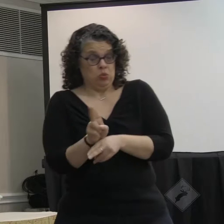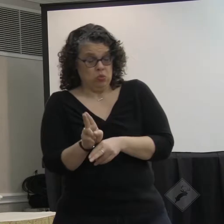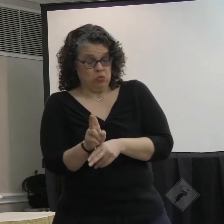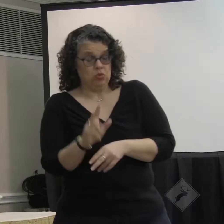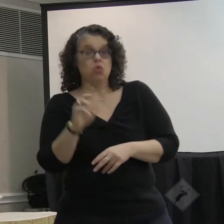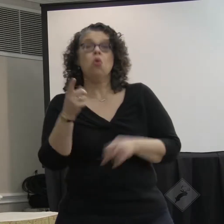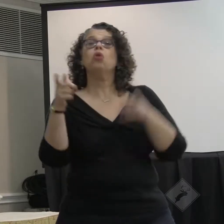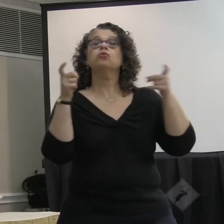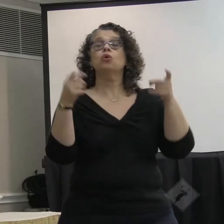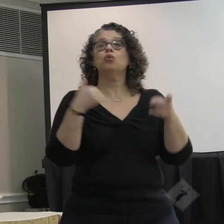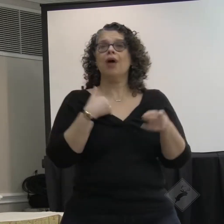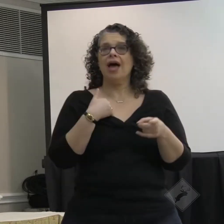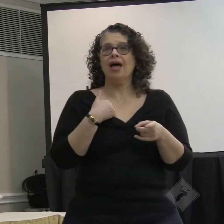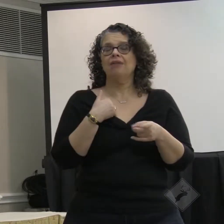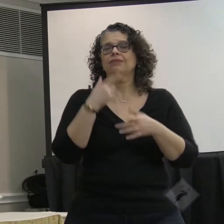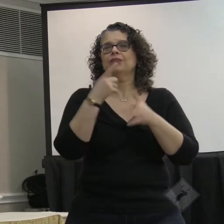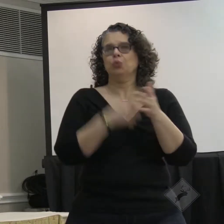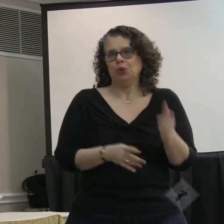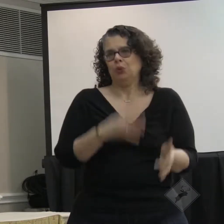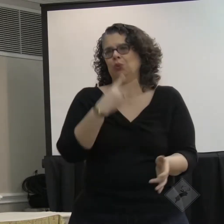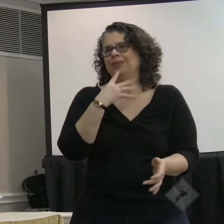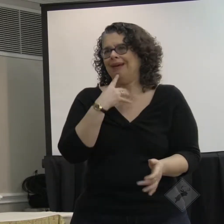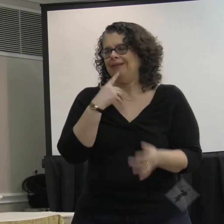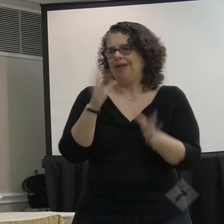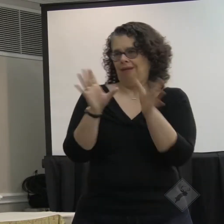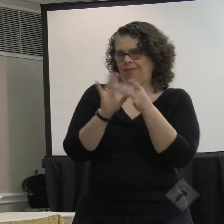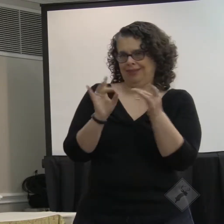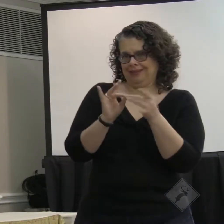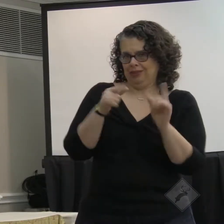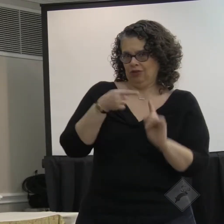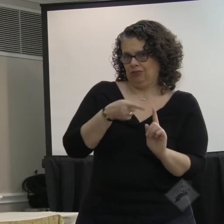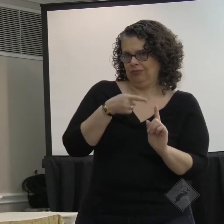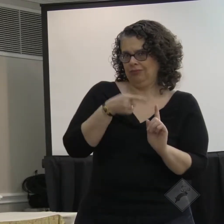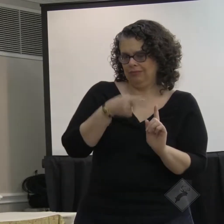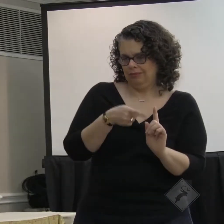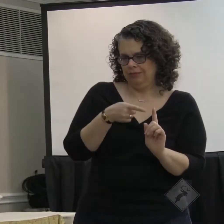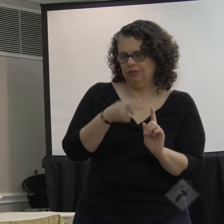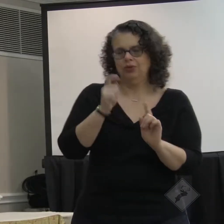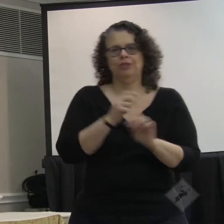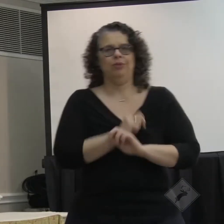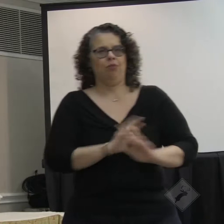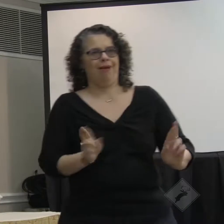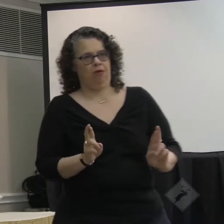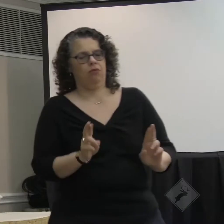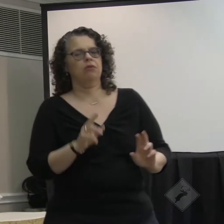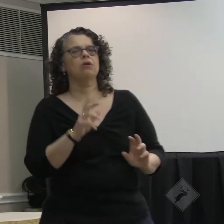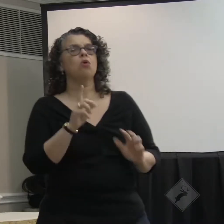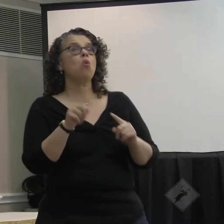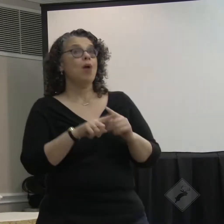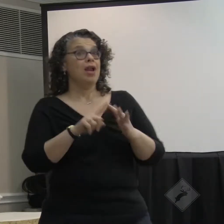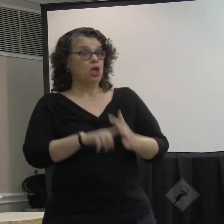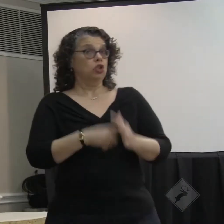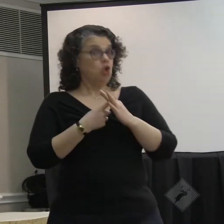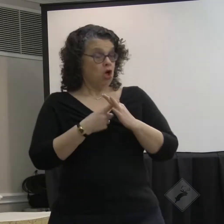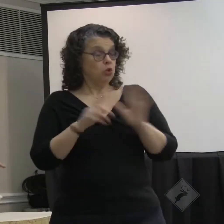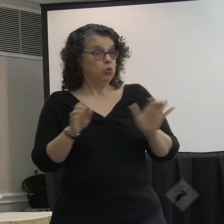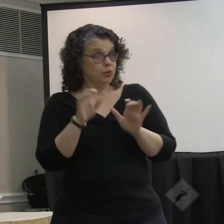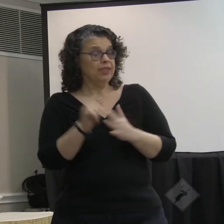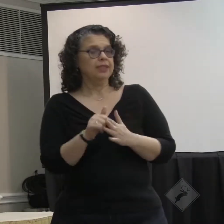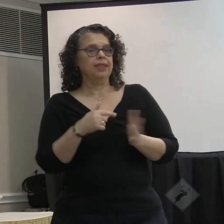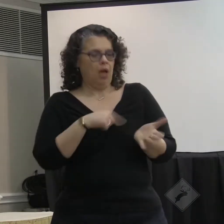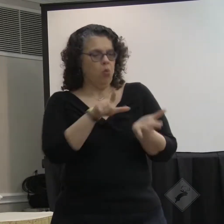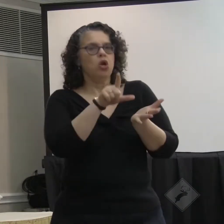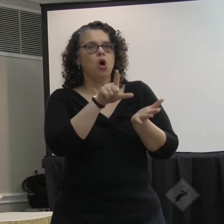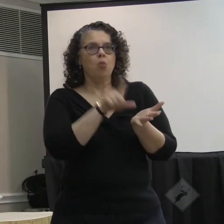control that you have is what comes out of your mouth. So that's why you need to be prepared. When I first started this, I would actually